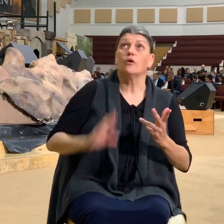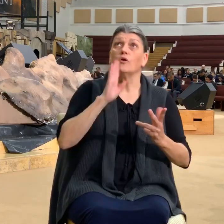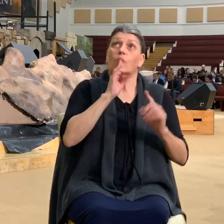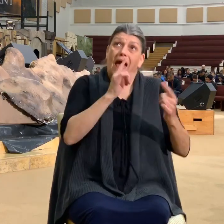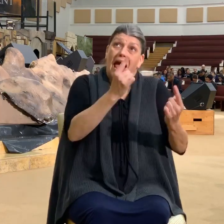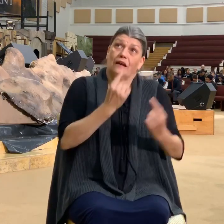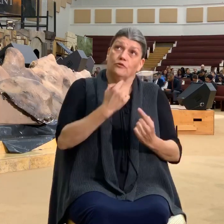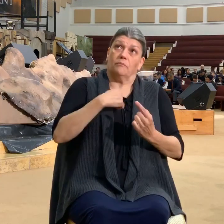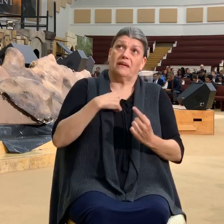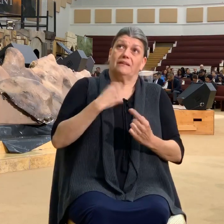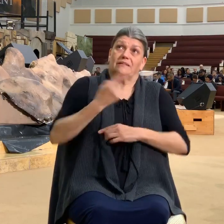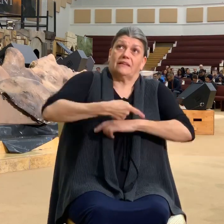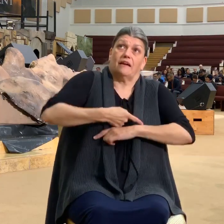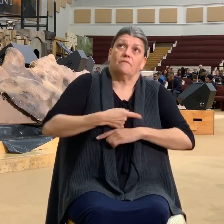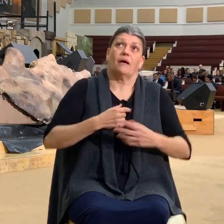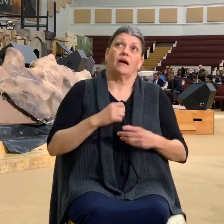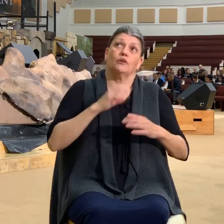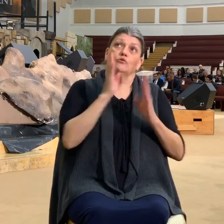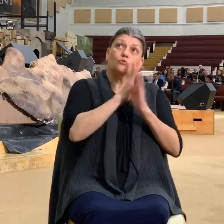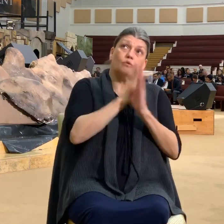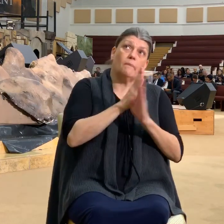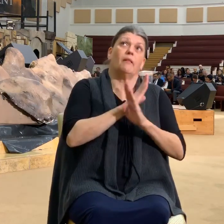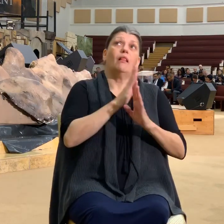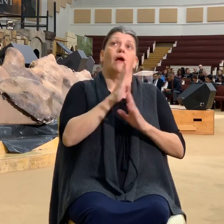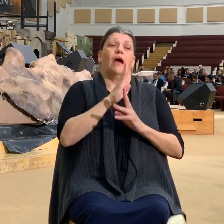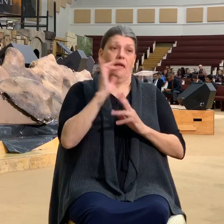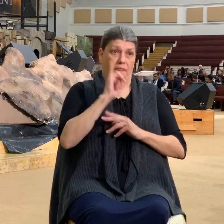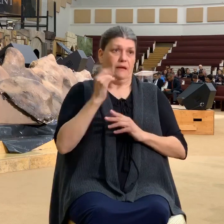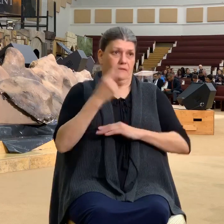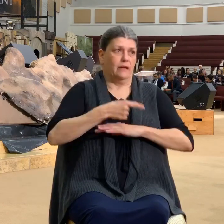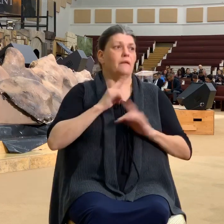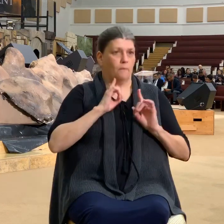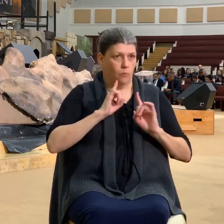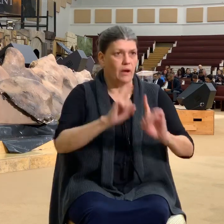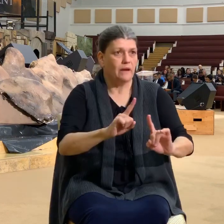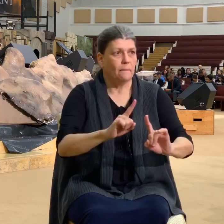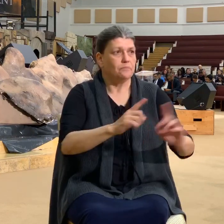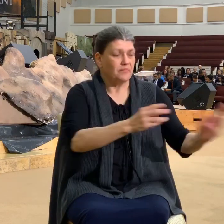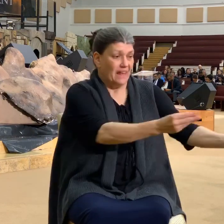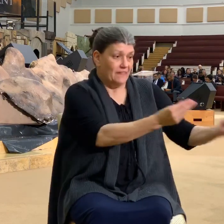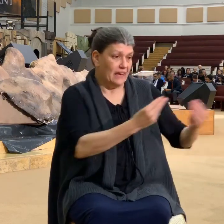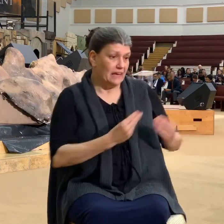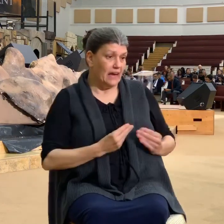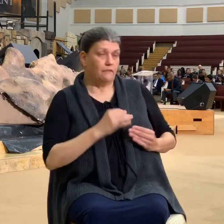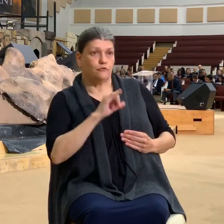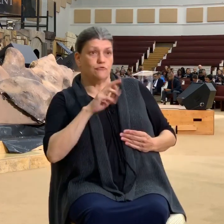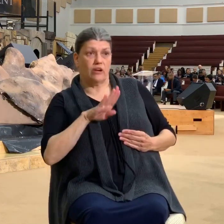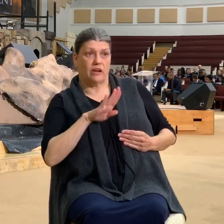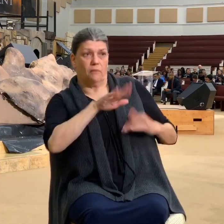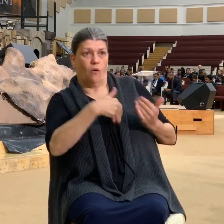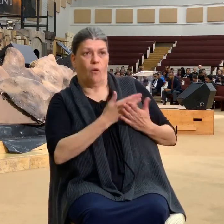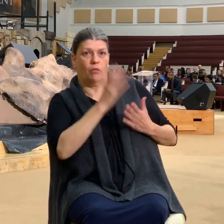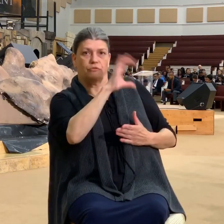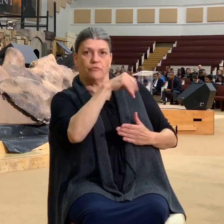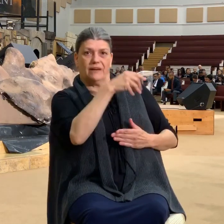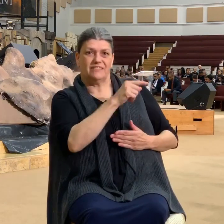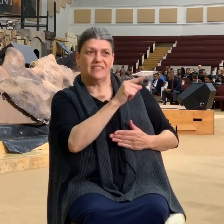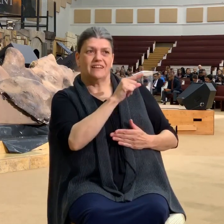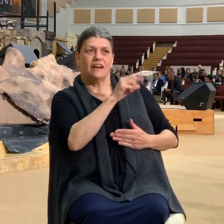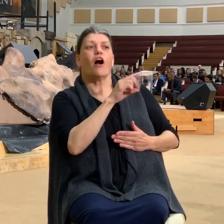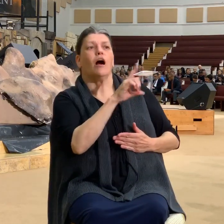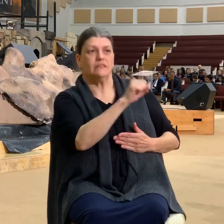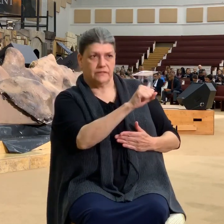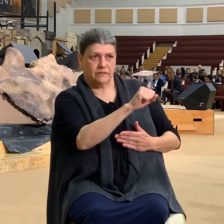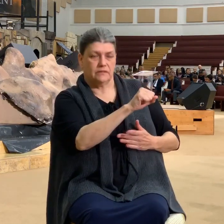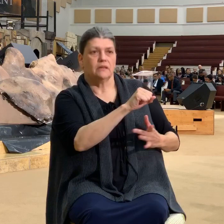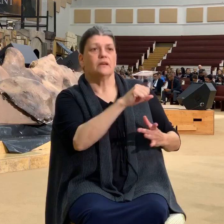me on the day which I went. And they gave unto Jacob all the strange gods," now notice this, "which were in